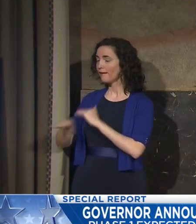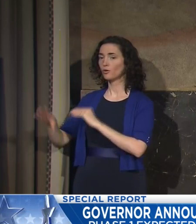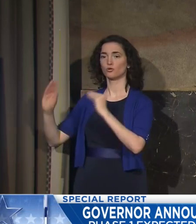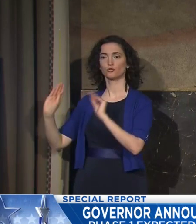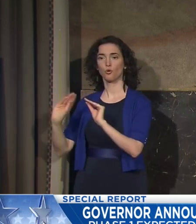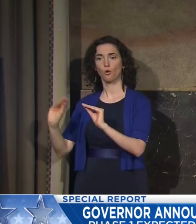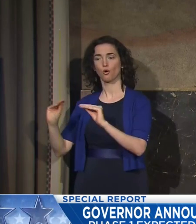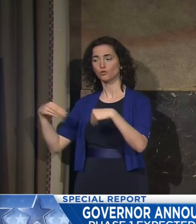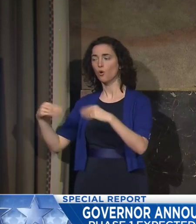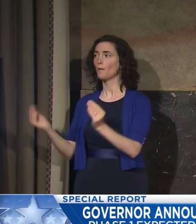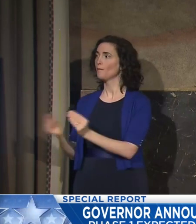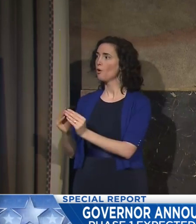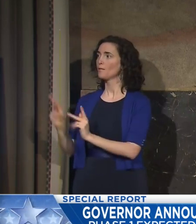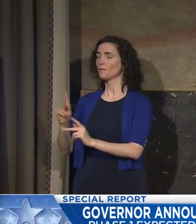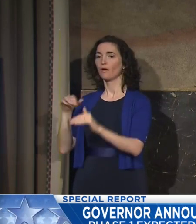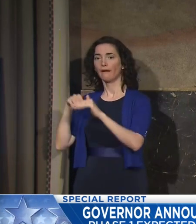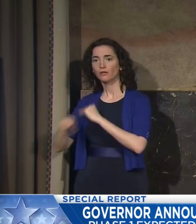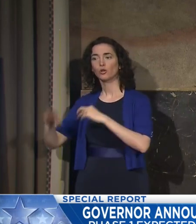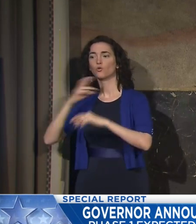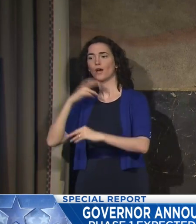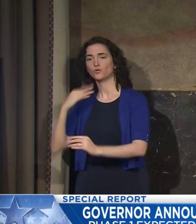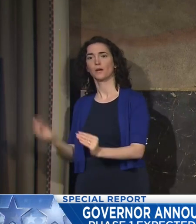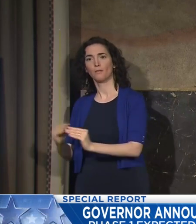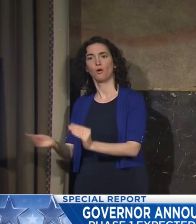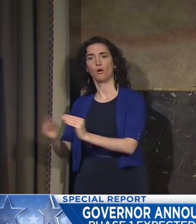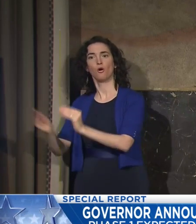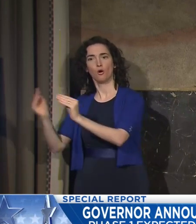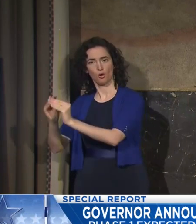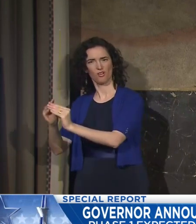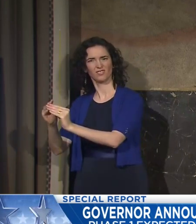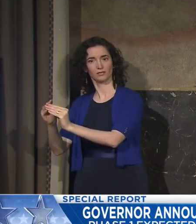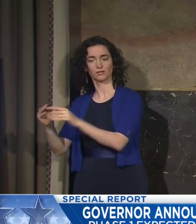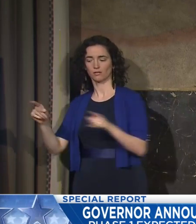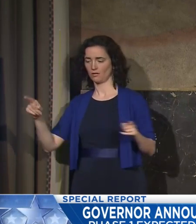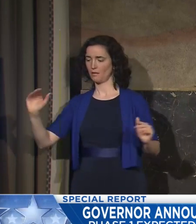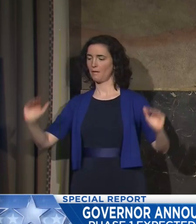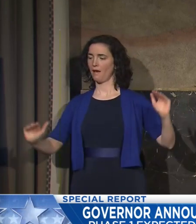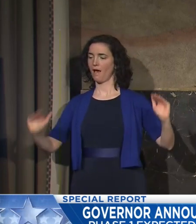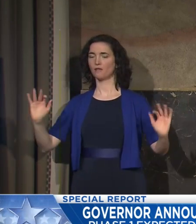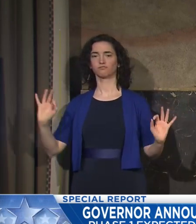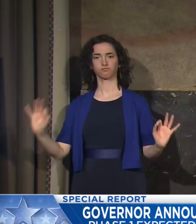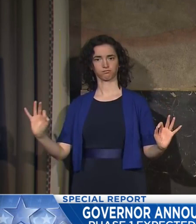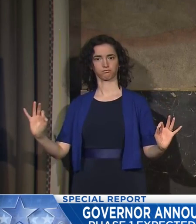stores and restaurants, and so forth. Well, you're going to get some